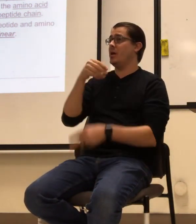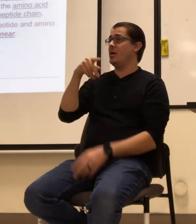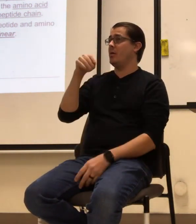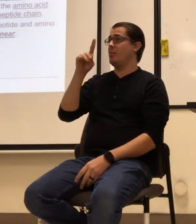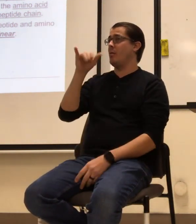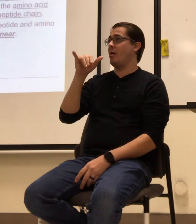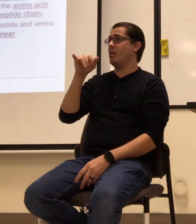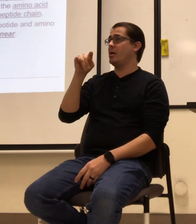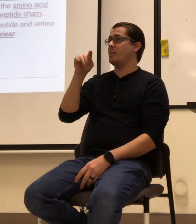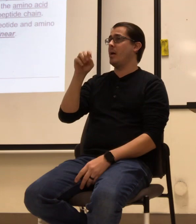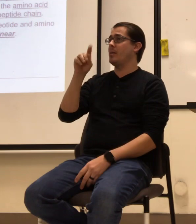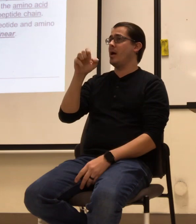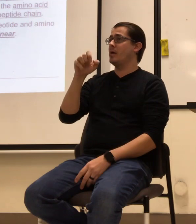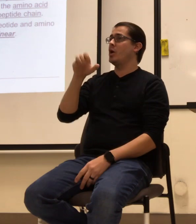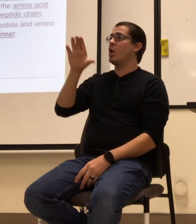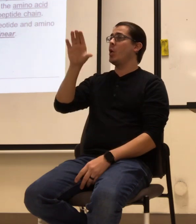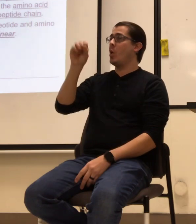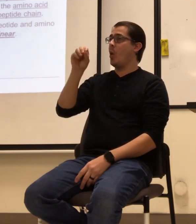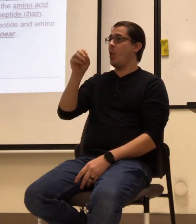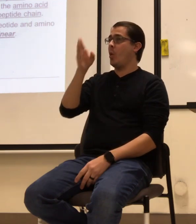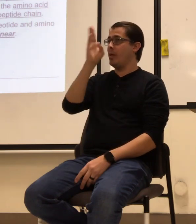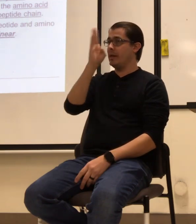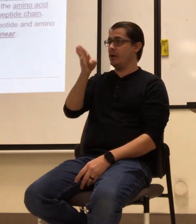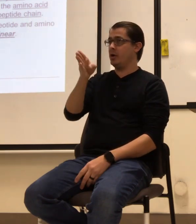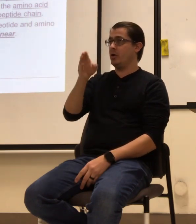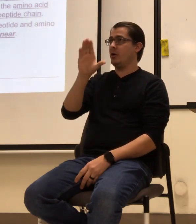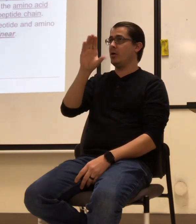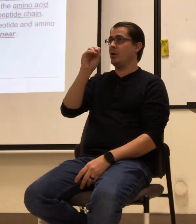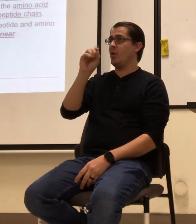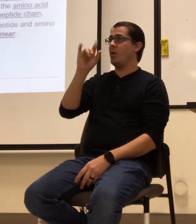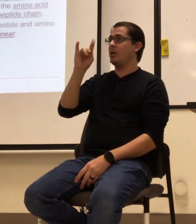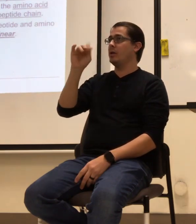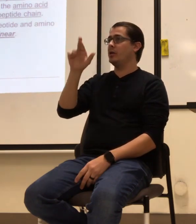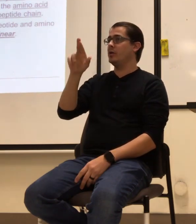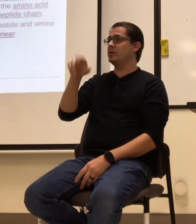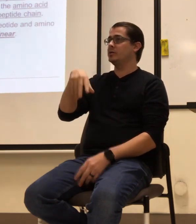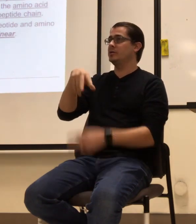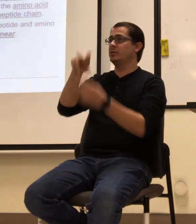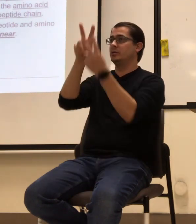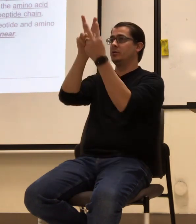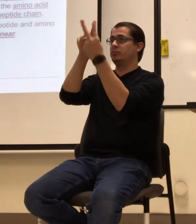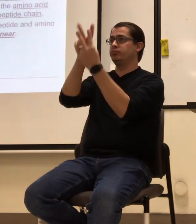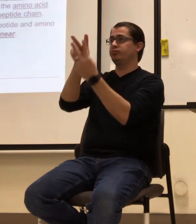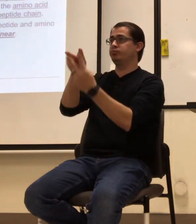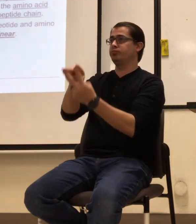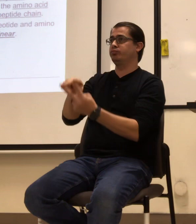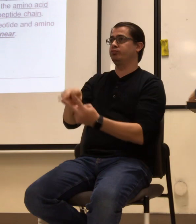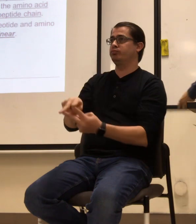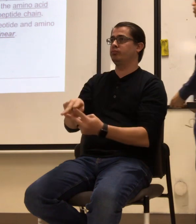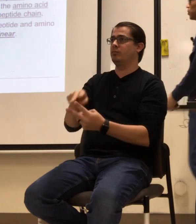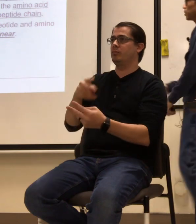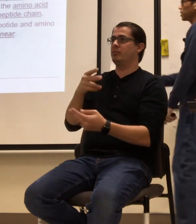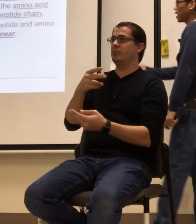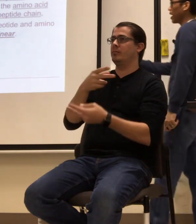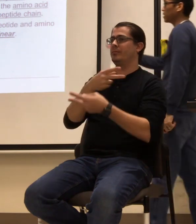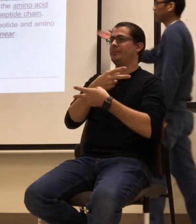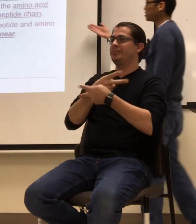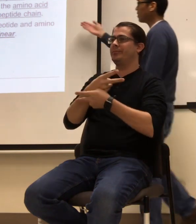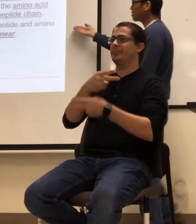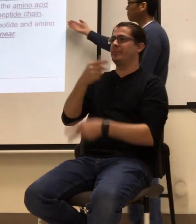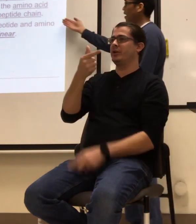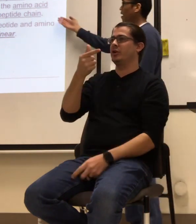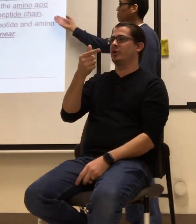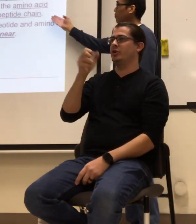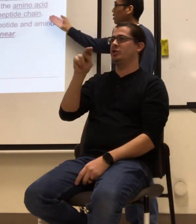are collinear. Okay, you just read it, you base pair in a row. The gene is a collection of adjacent nucleotides